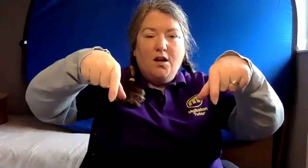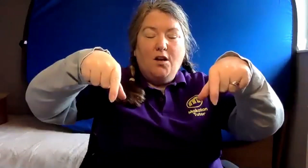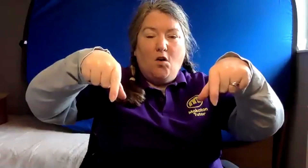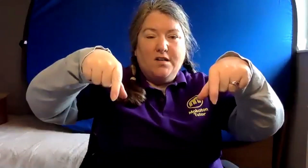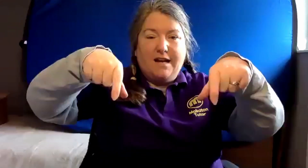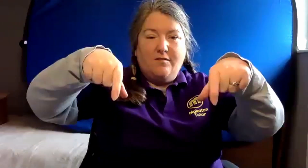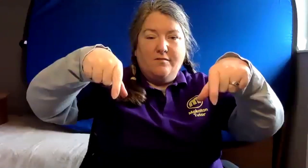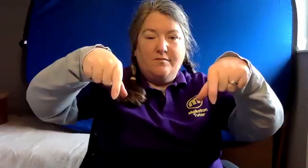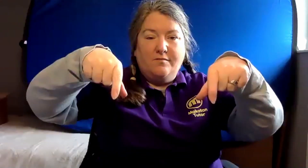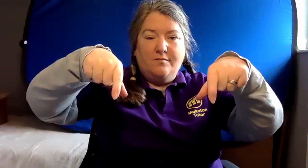Lockdown.